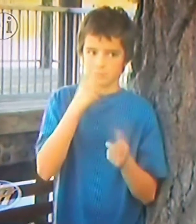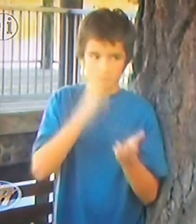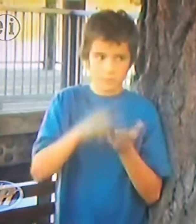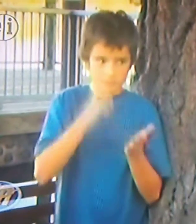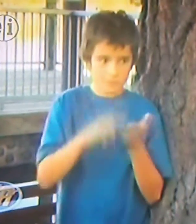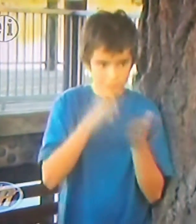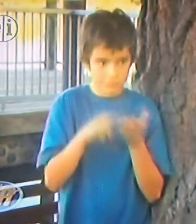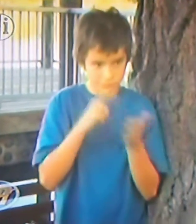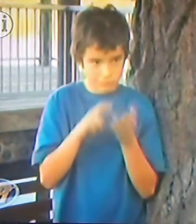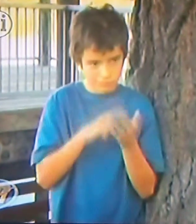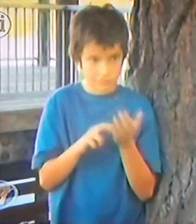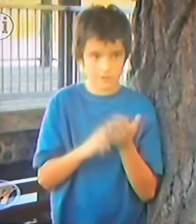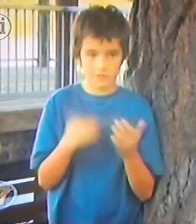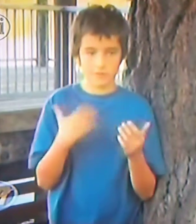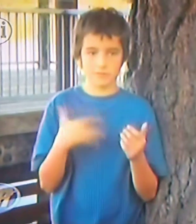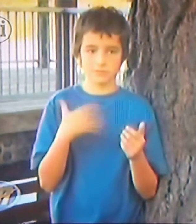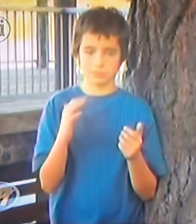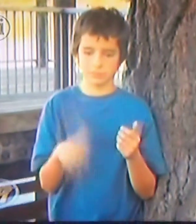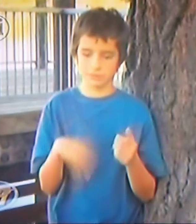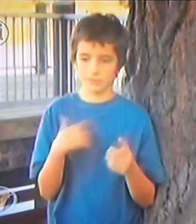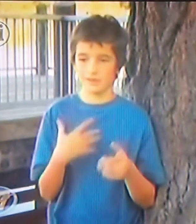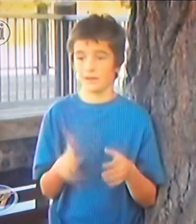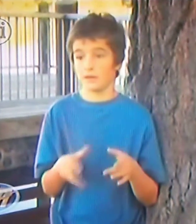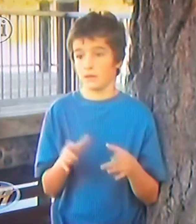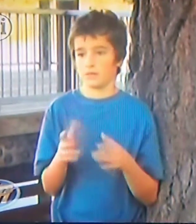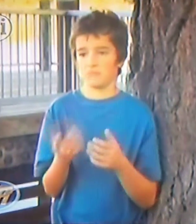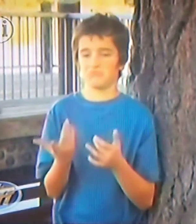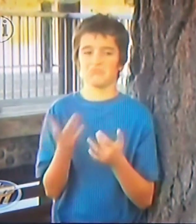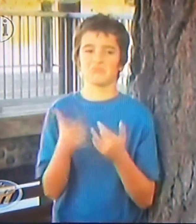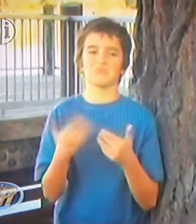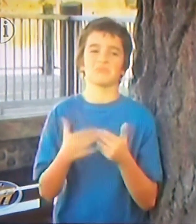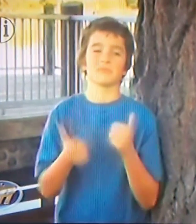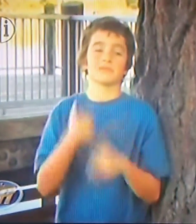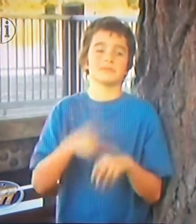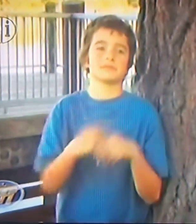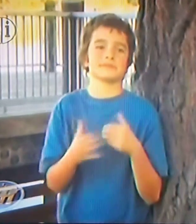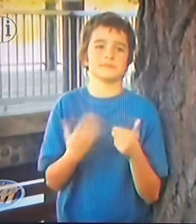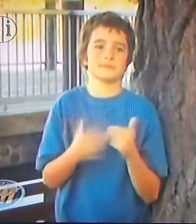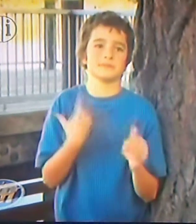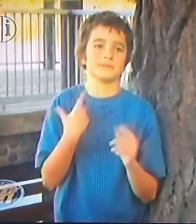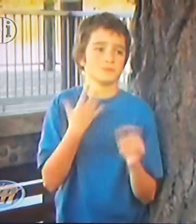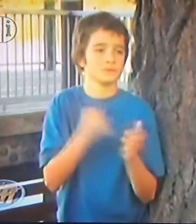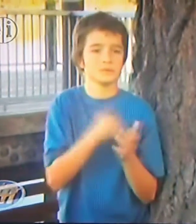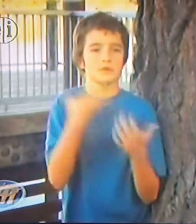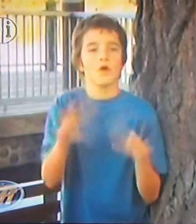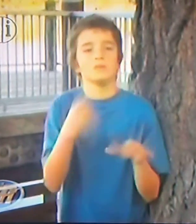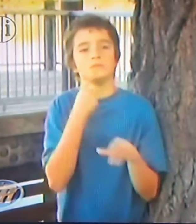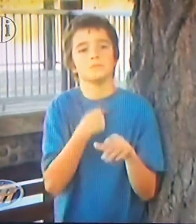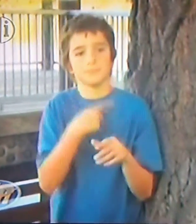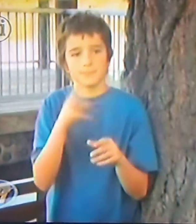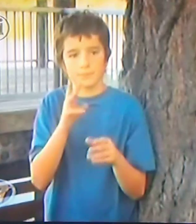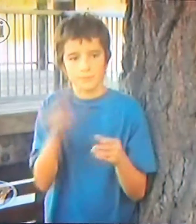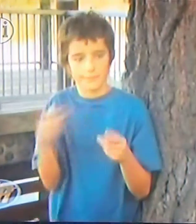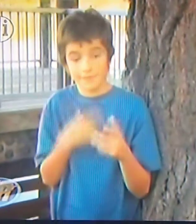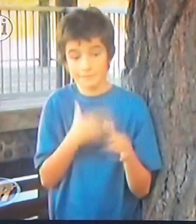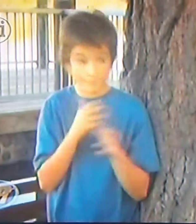Research, research, research. Most of the time, it's easy when given the right link. Then I just look at it